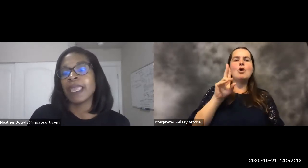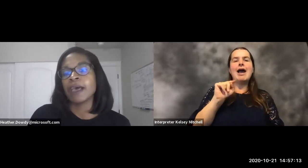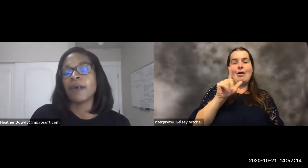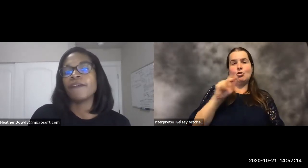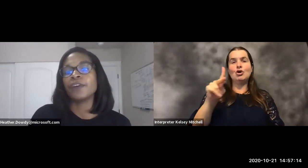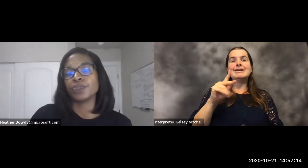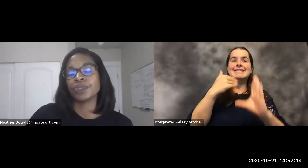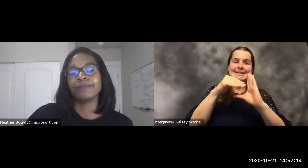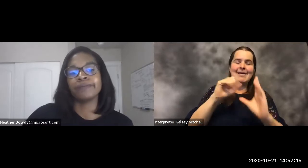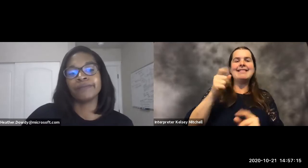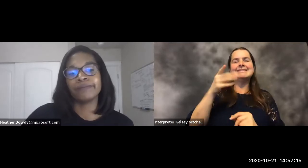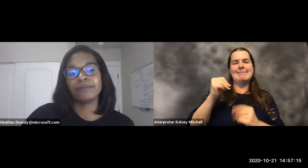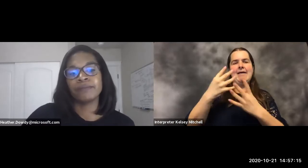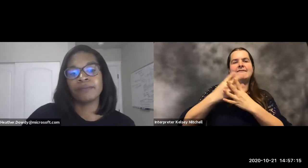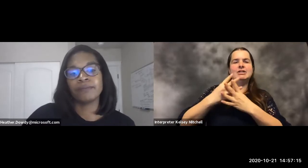email spam filter.